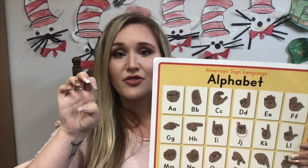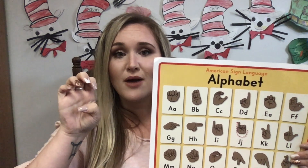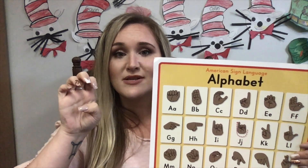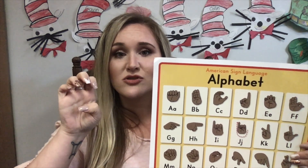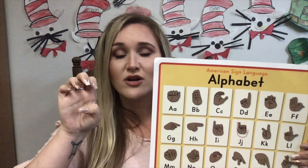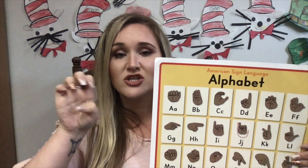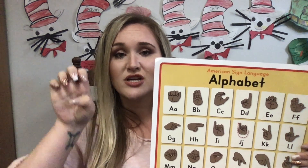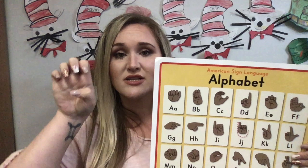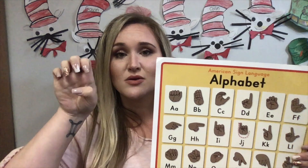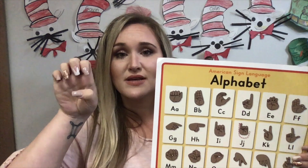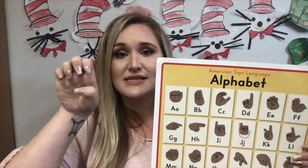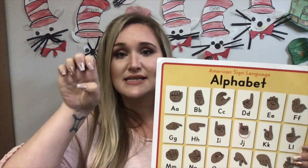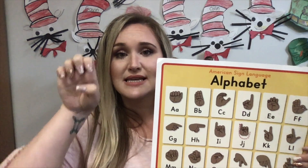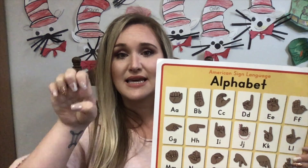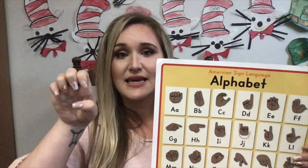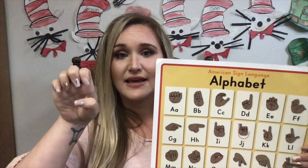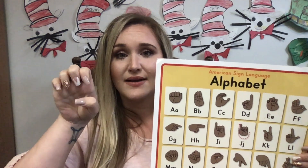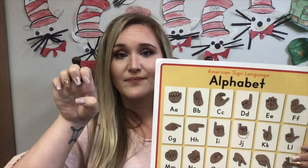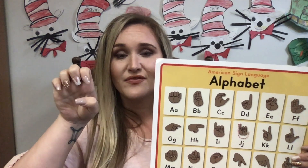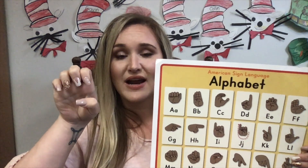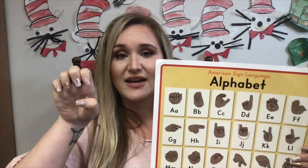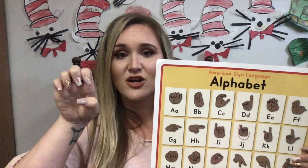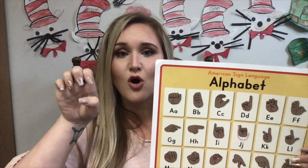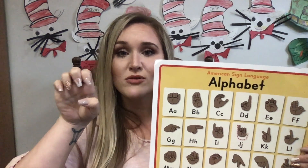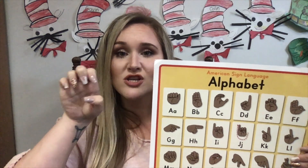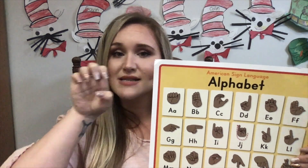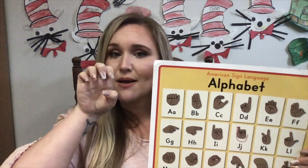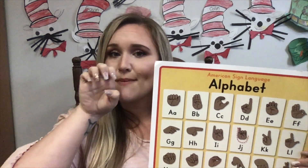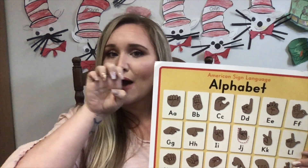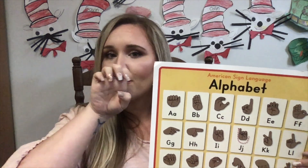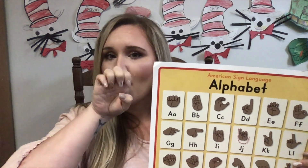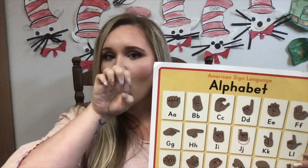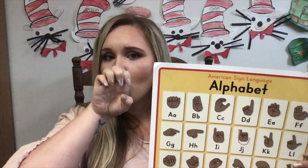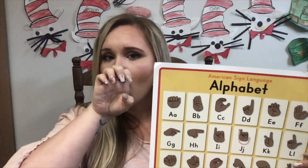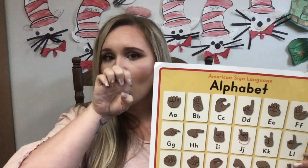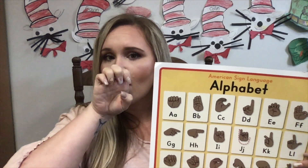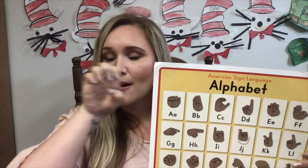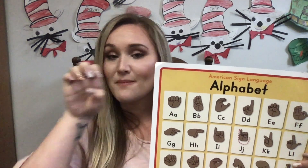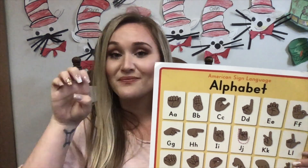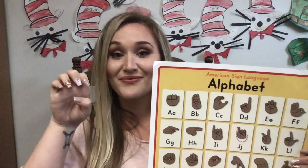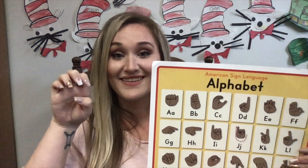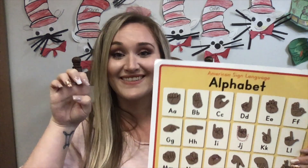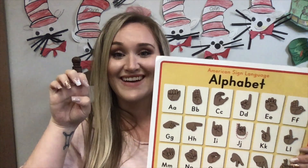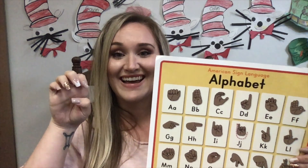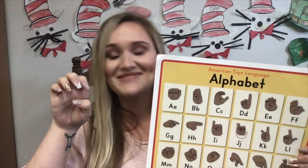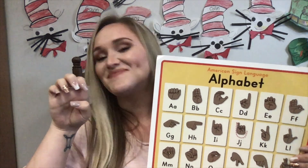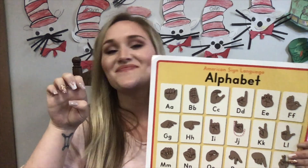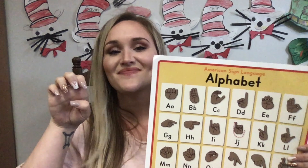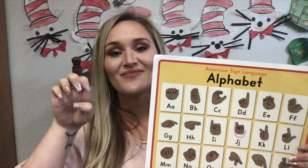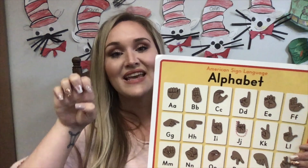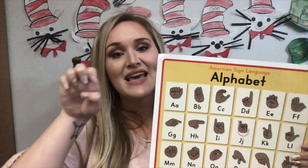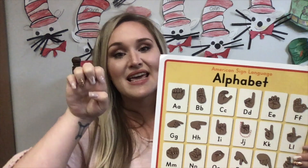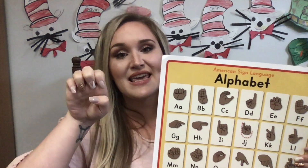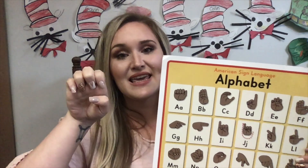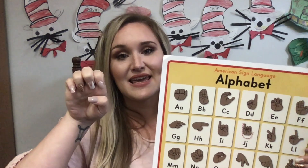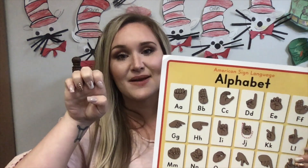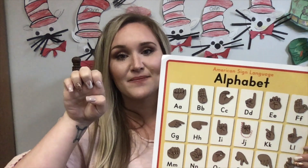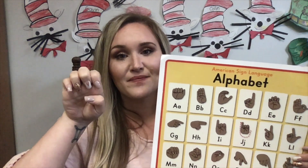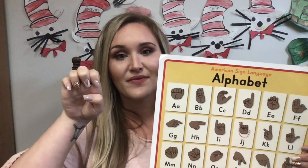thumb is scrunched in. So this is E, right? It almost looks like a mouth, right? E.